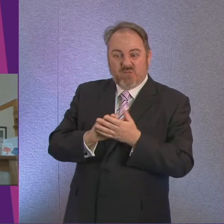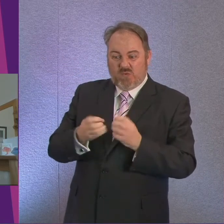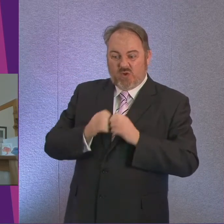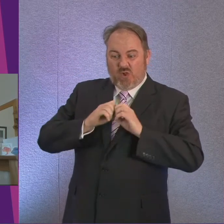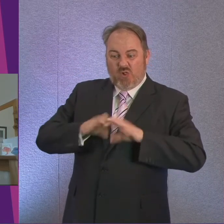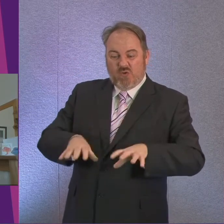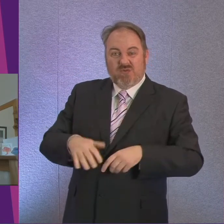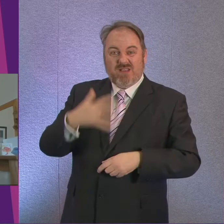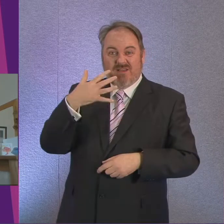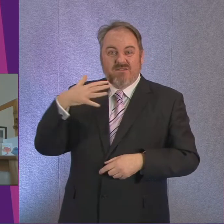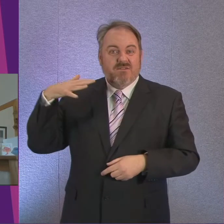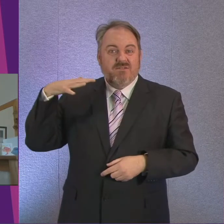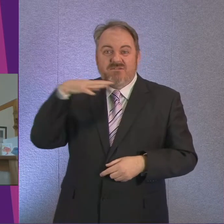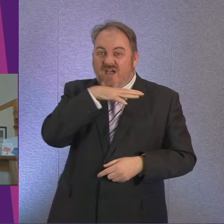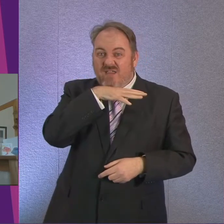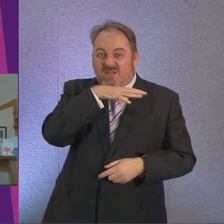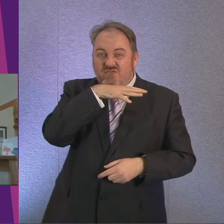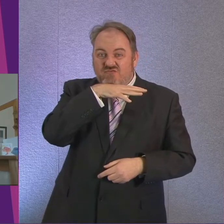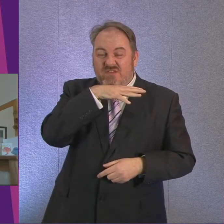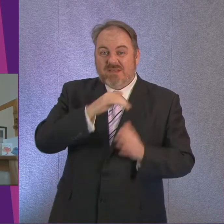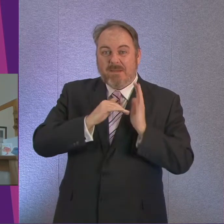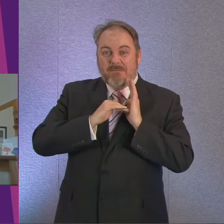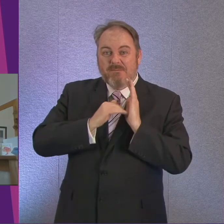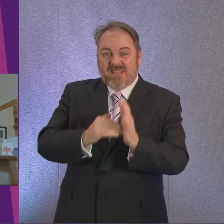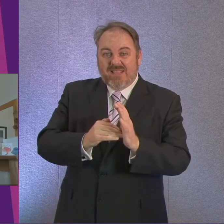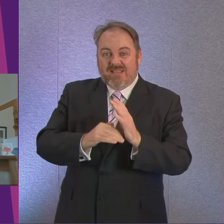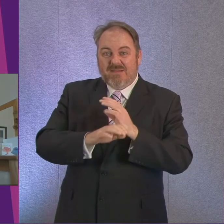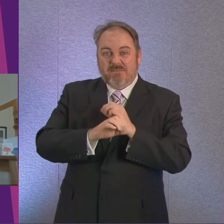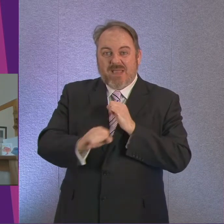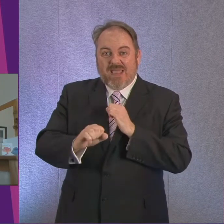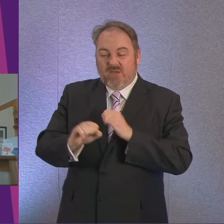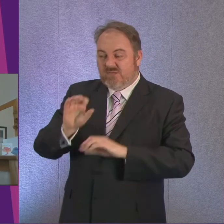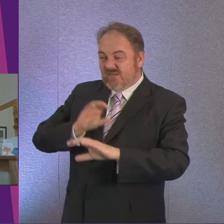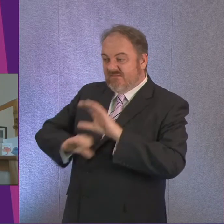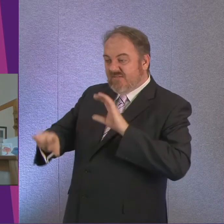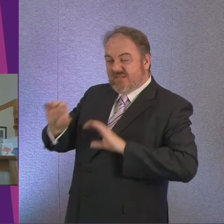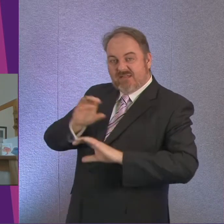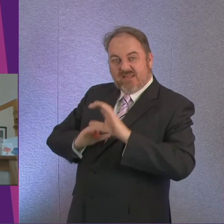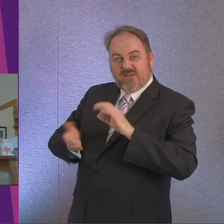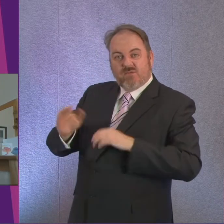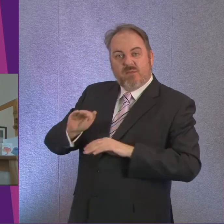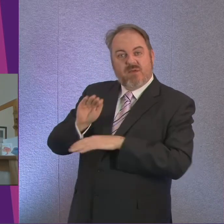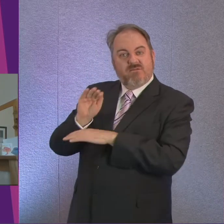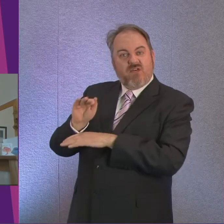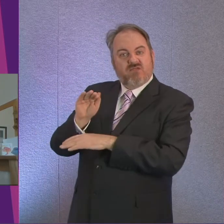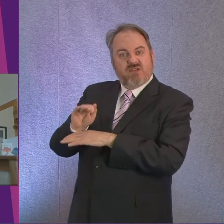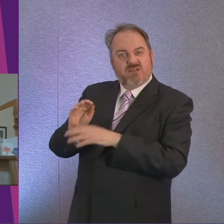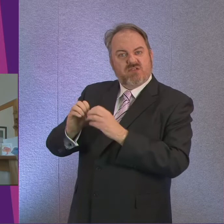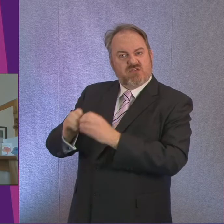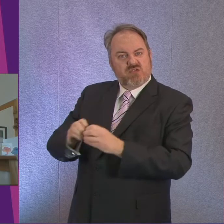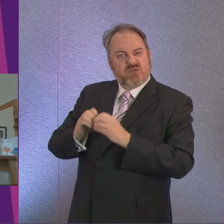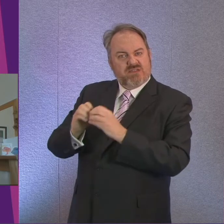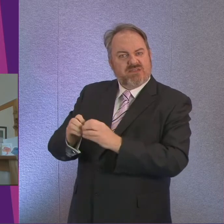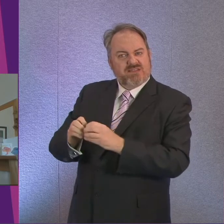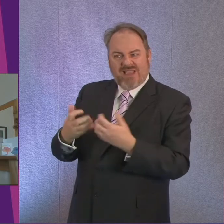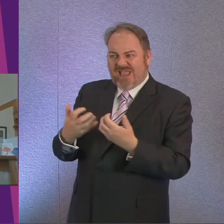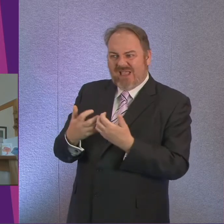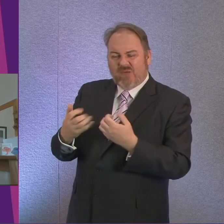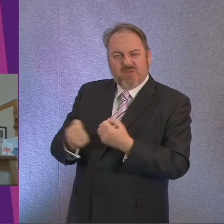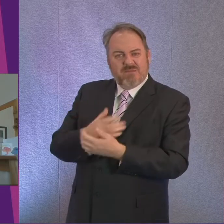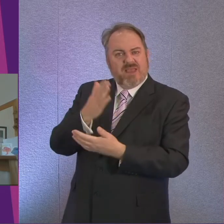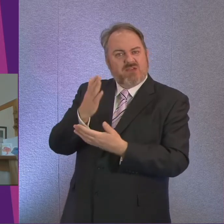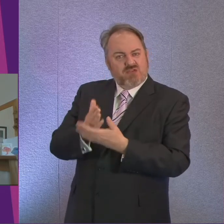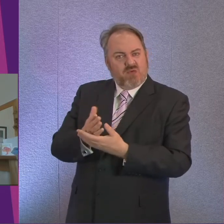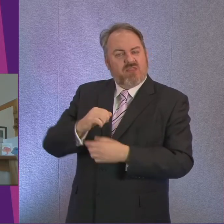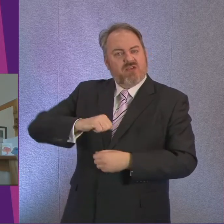can I ask the Minister what discussions he's held with Scotland's higher education sector, and what assurances he has been able to give them that the